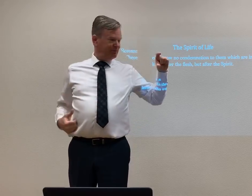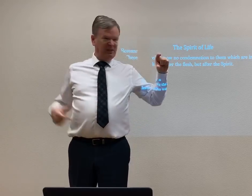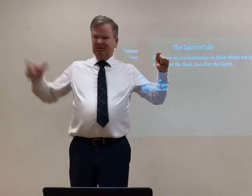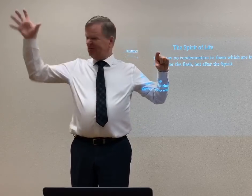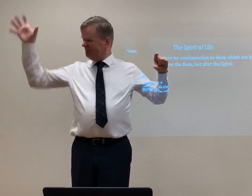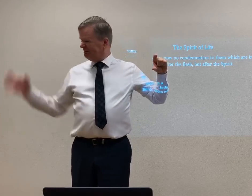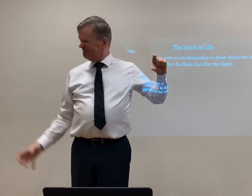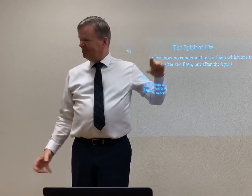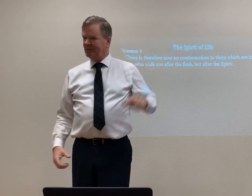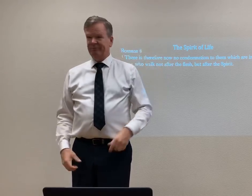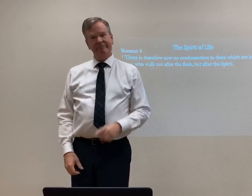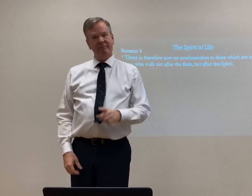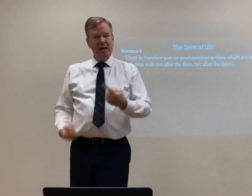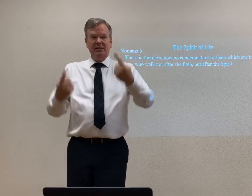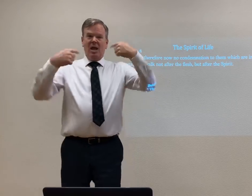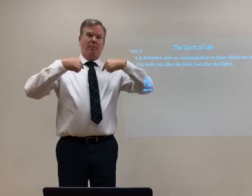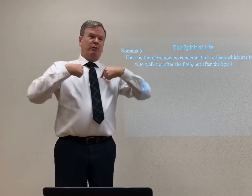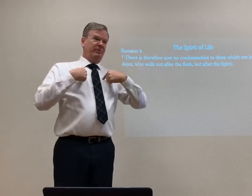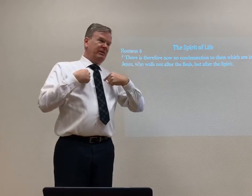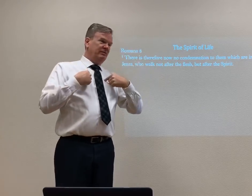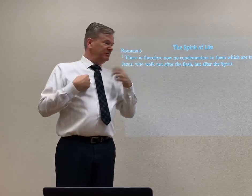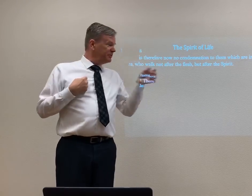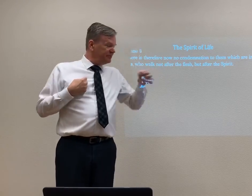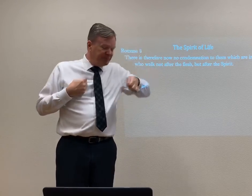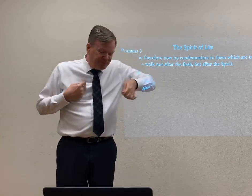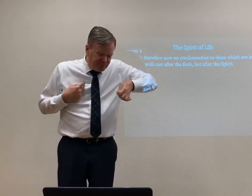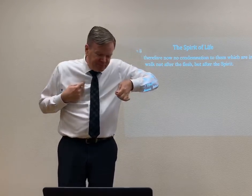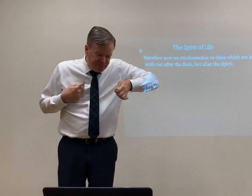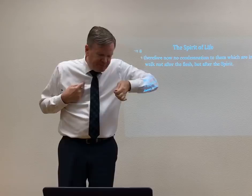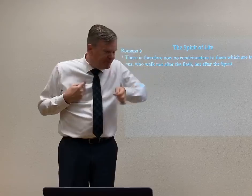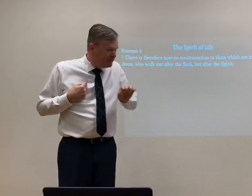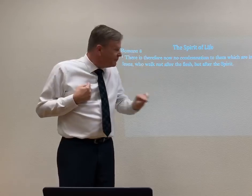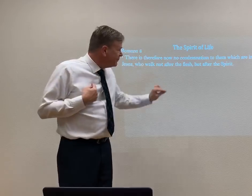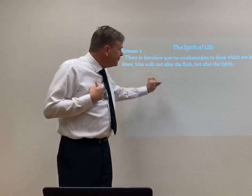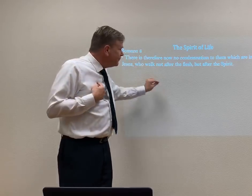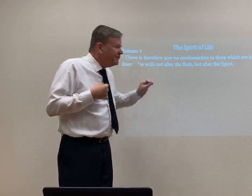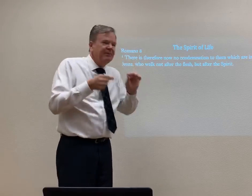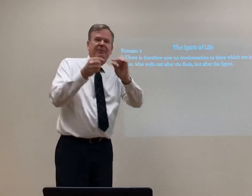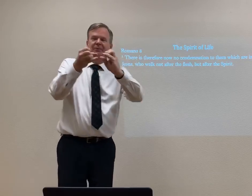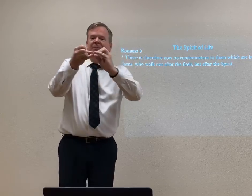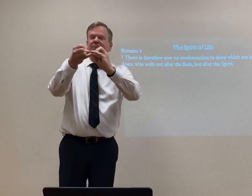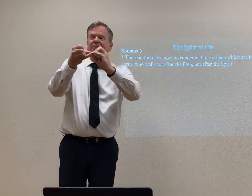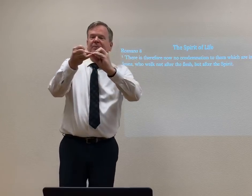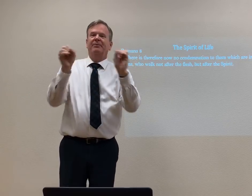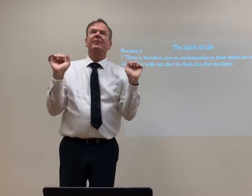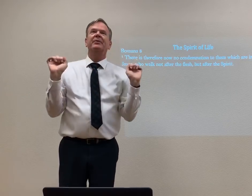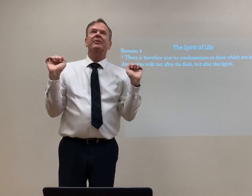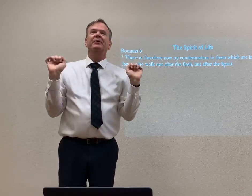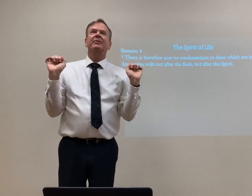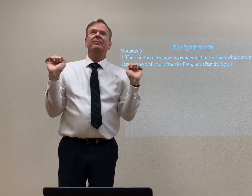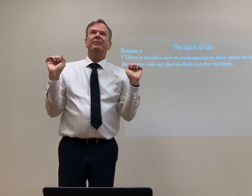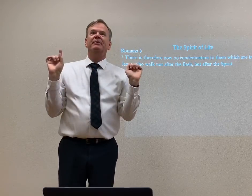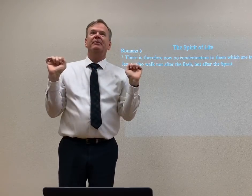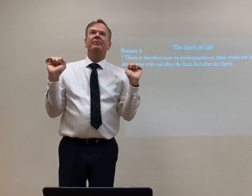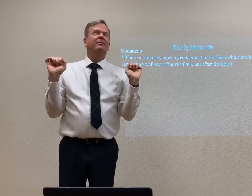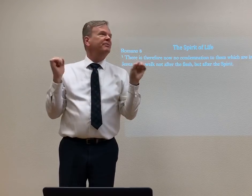I go superficial and I do a spoon? Ultimately, it's up to me. Do I just keep it at the surface and go just enough to keep class